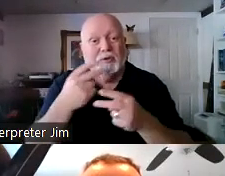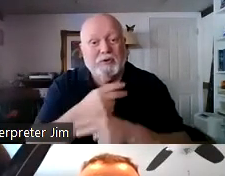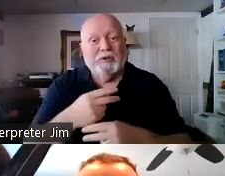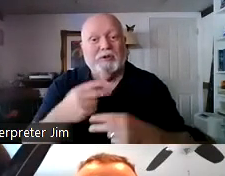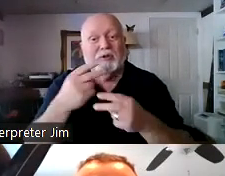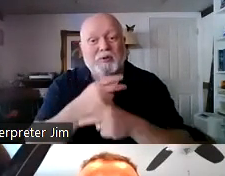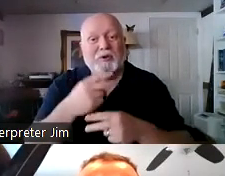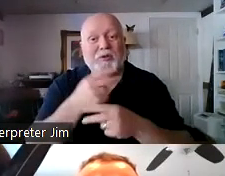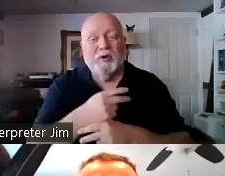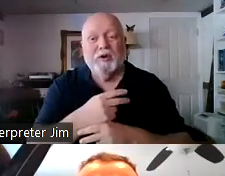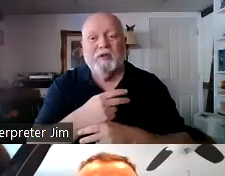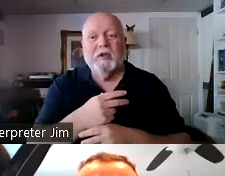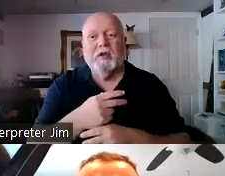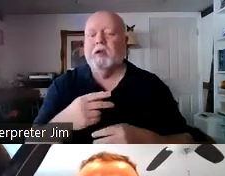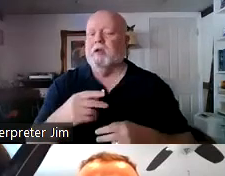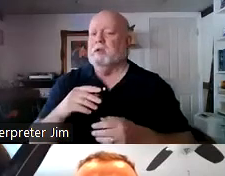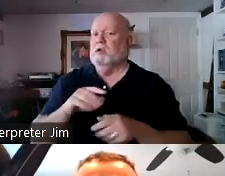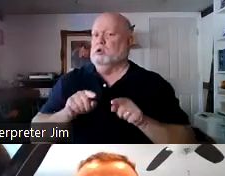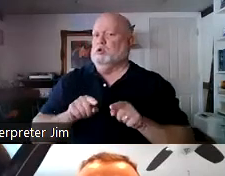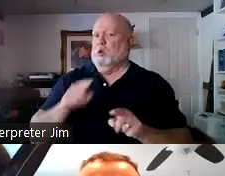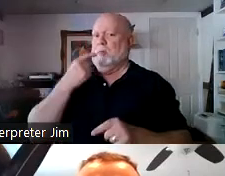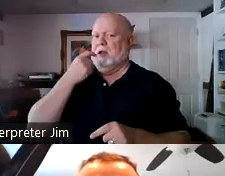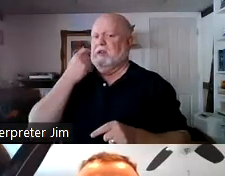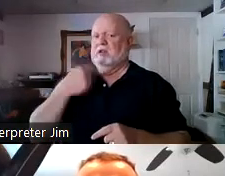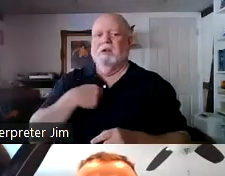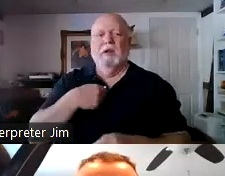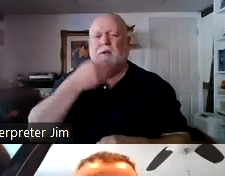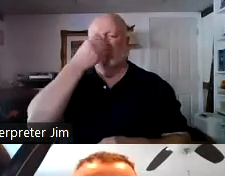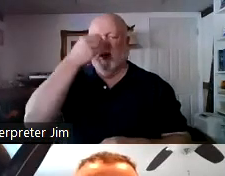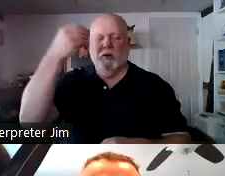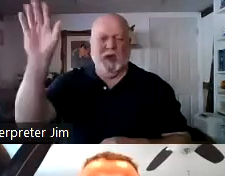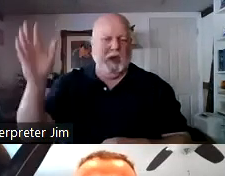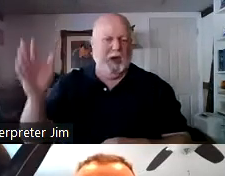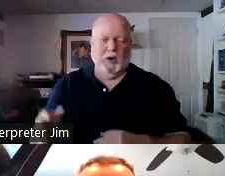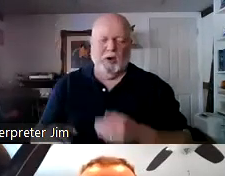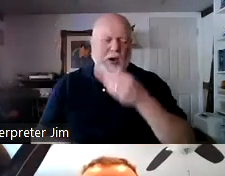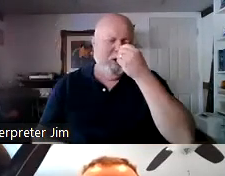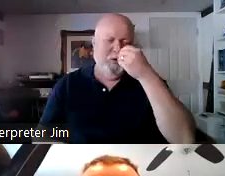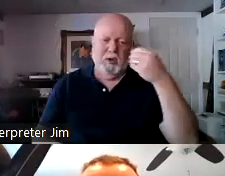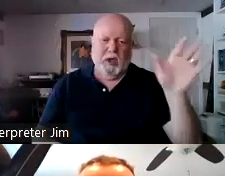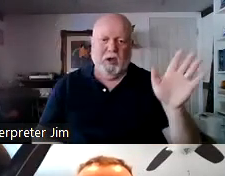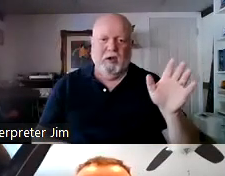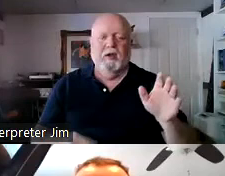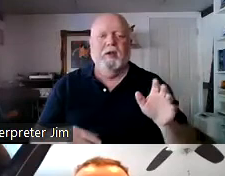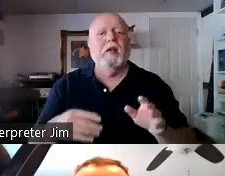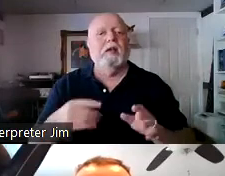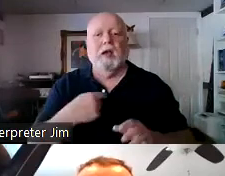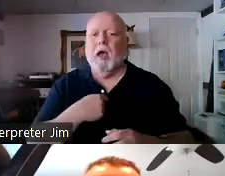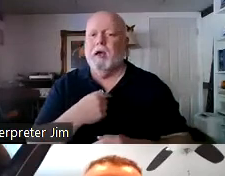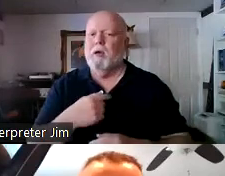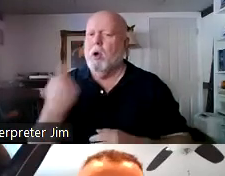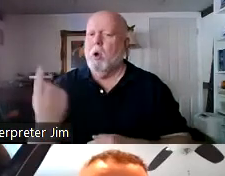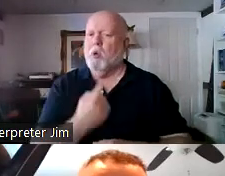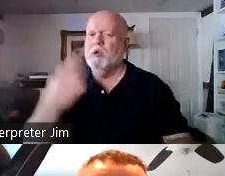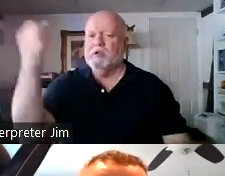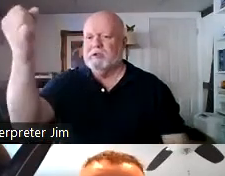in my addiction, I didn't care anymore. It didn't mean anything to me anymore. I could be sitting, and one of my biggest things was slot machines. I could be sitting in